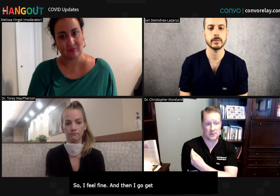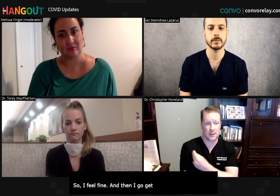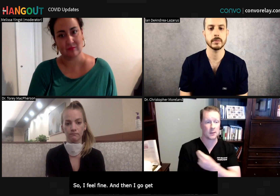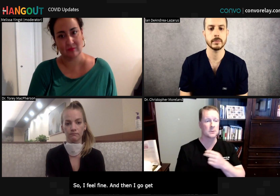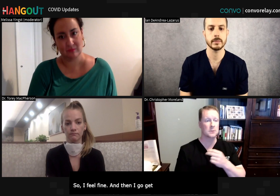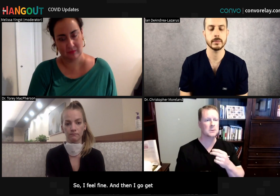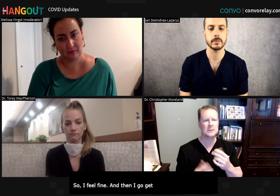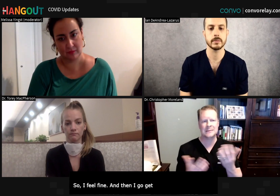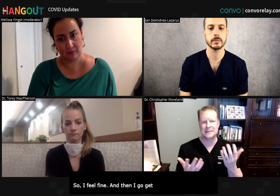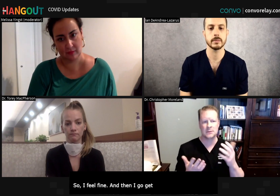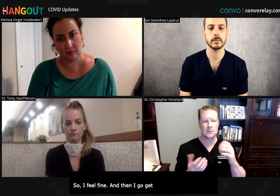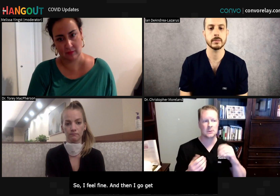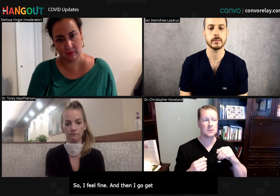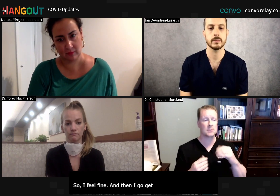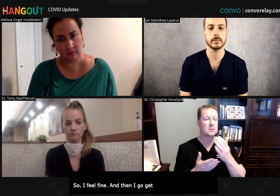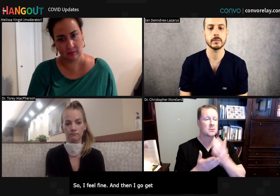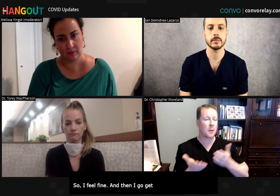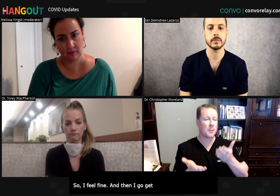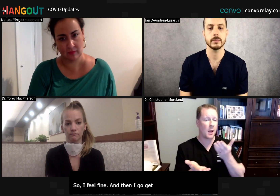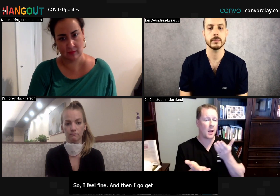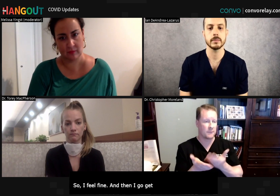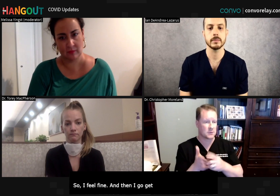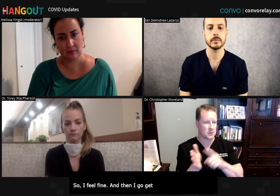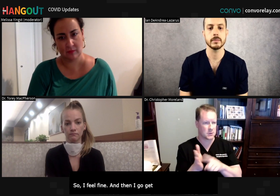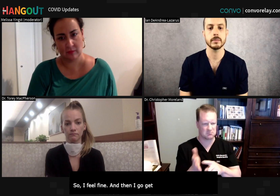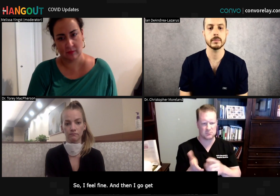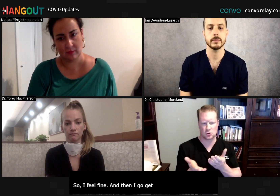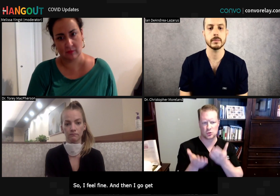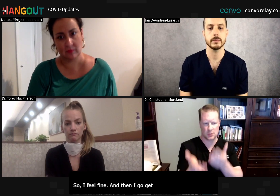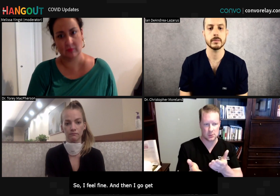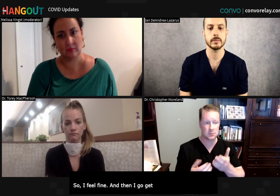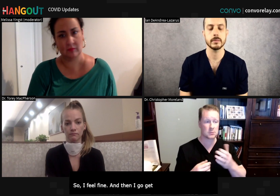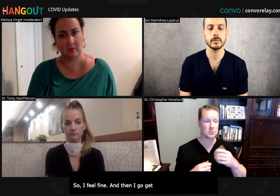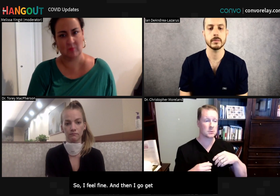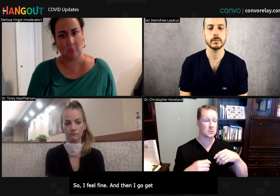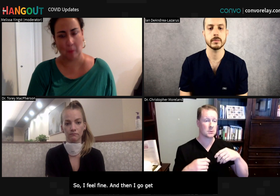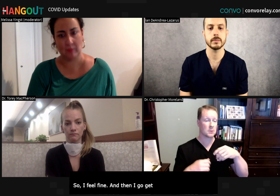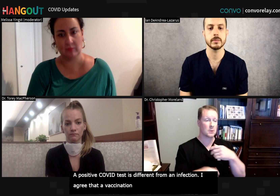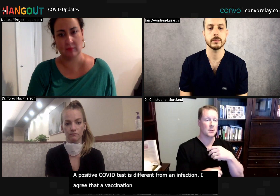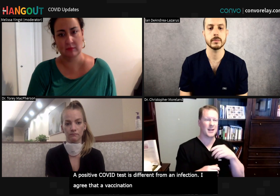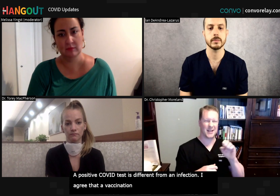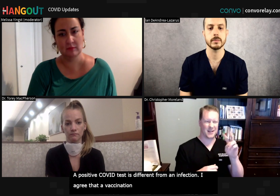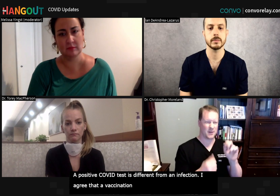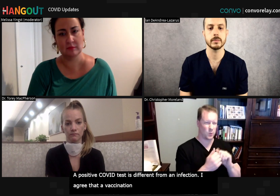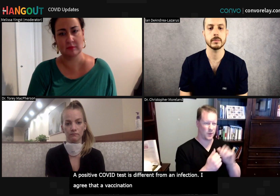And I agree that a vaccination, there is some evidence and research suggesting